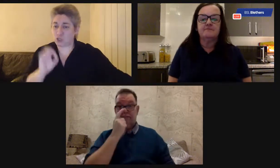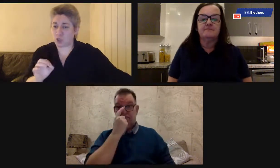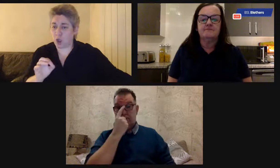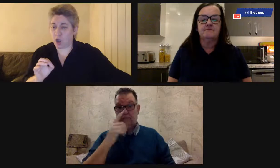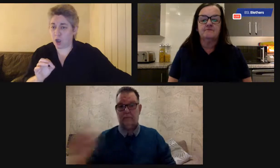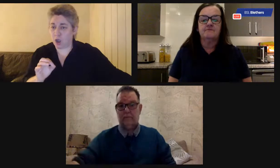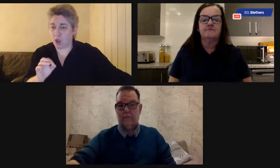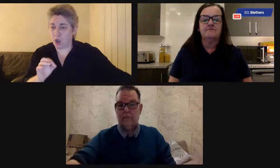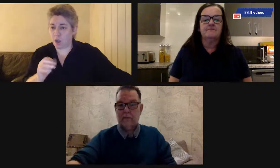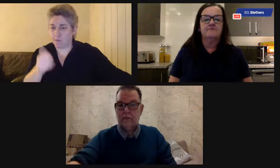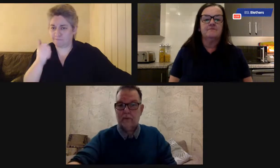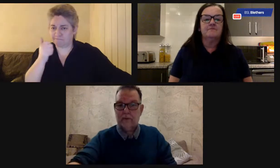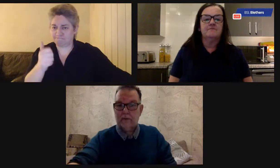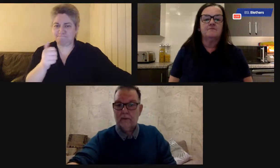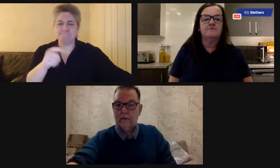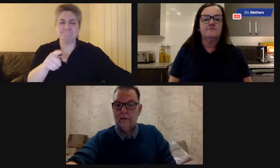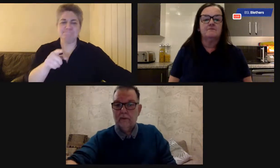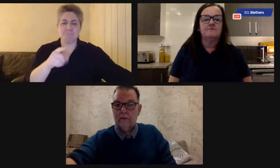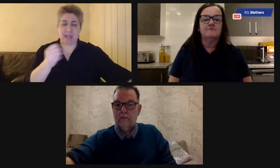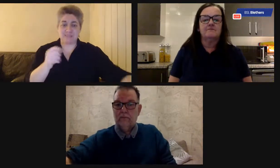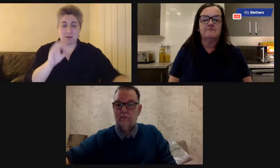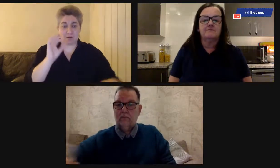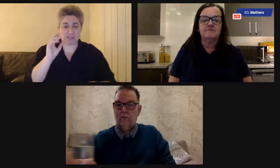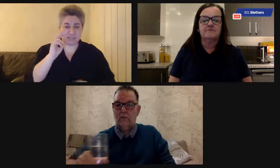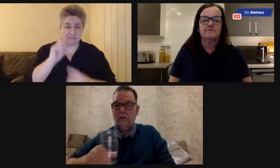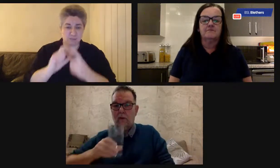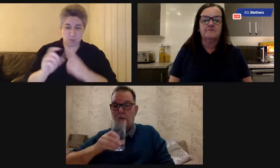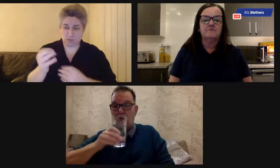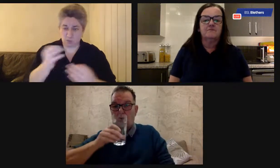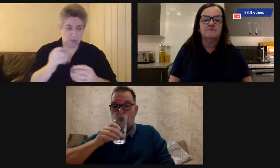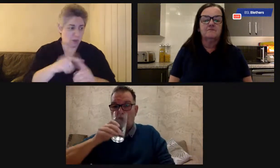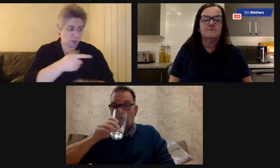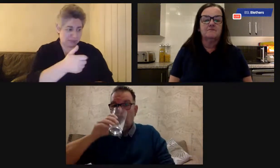been chatting away, we've had some questions coming in,